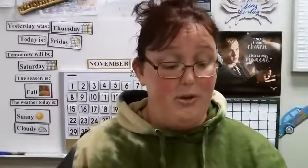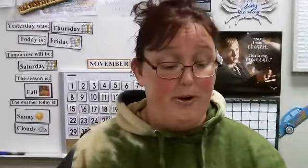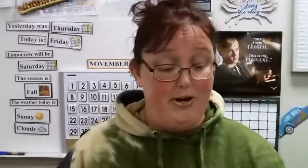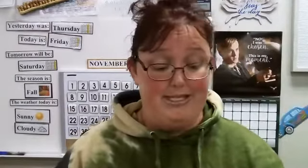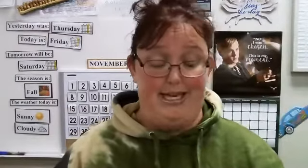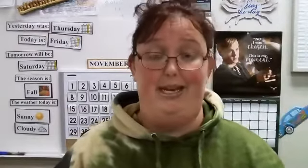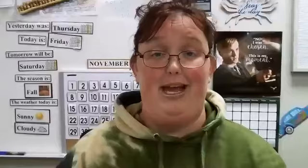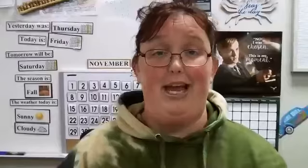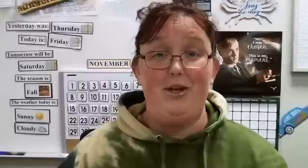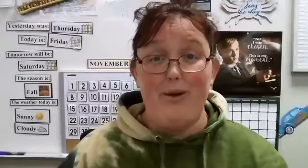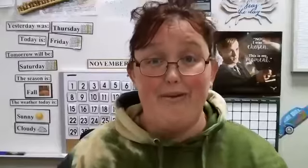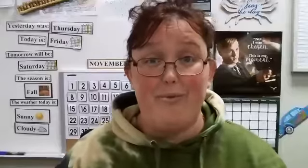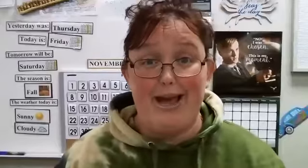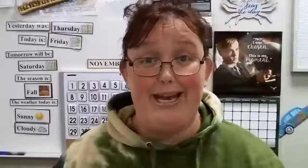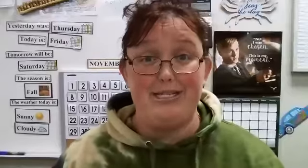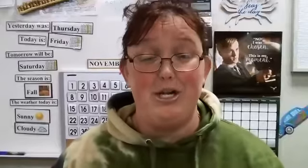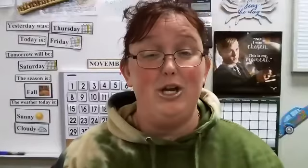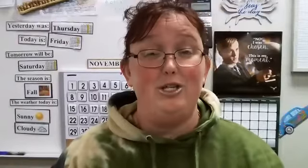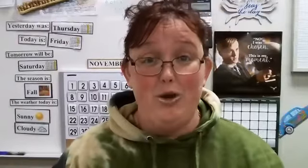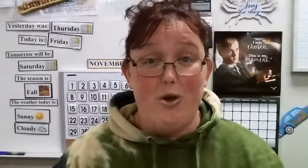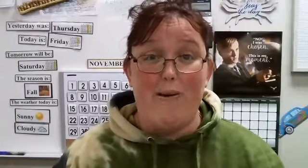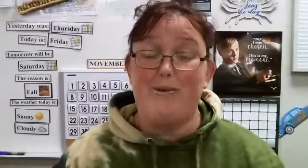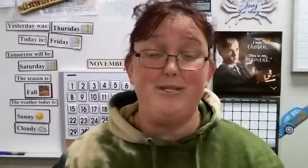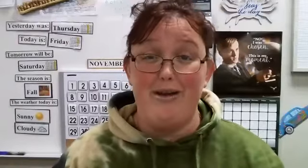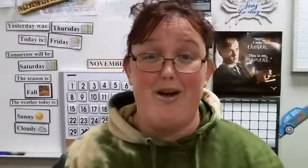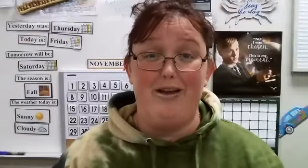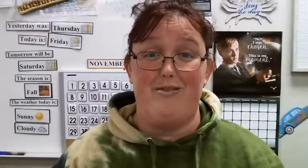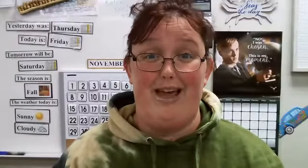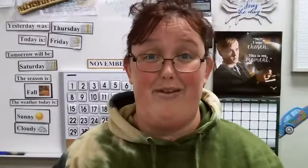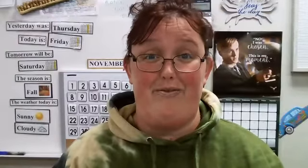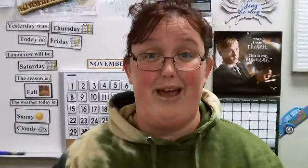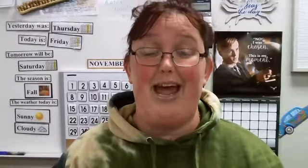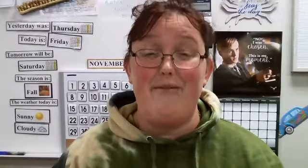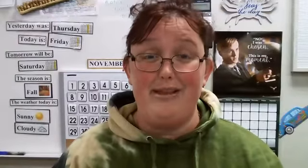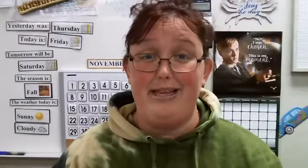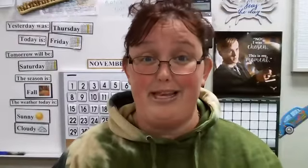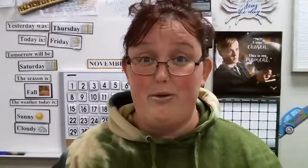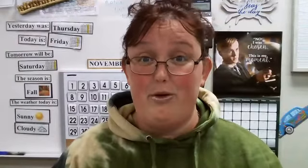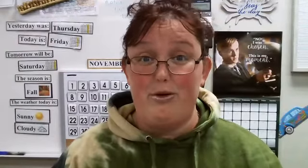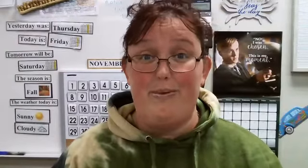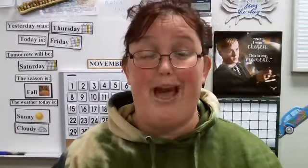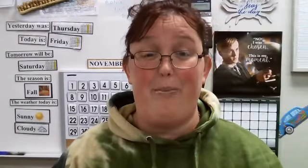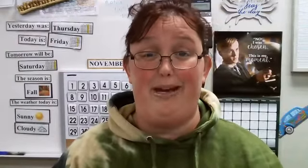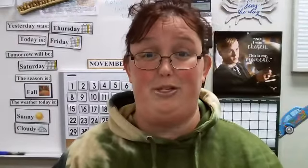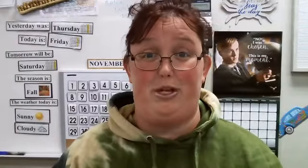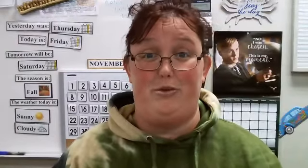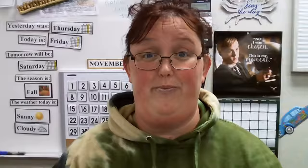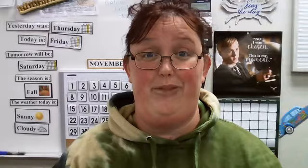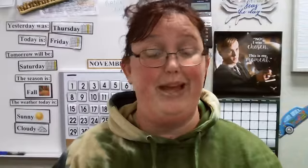You're a person, and you have a right to know about what's going on in your life and everything that could be happening to you and